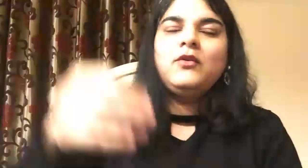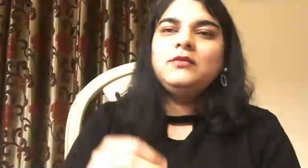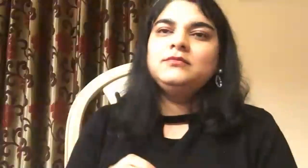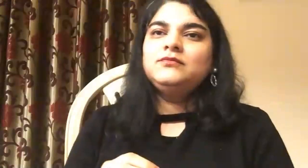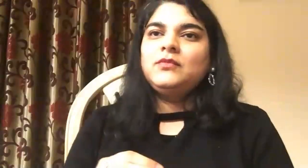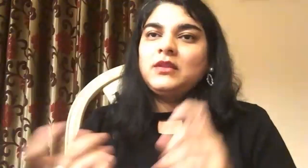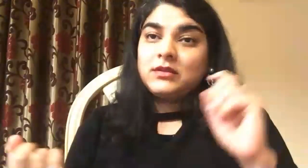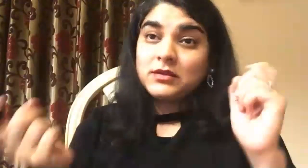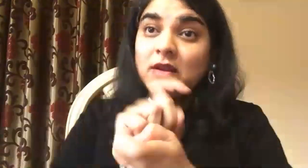Audio settings button menu.